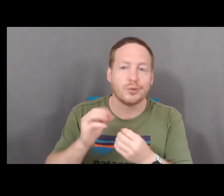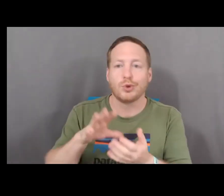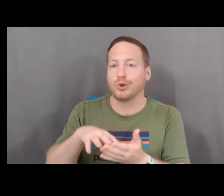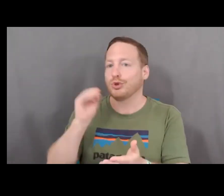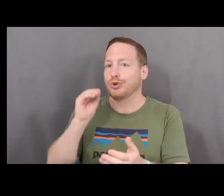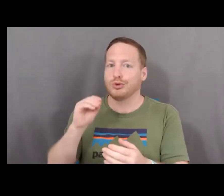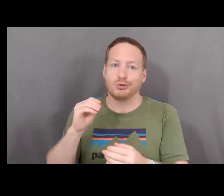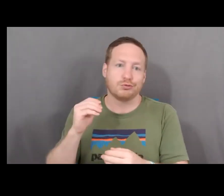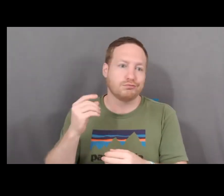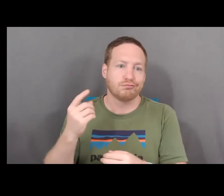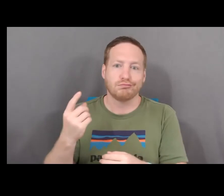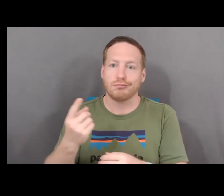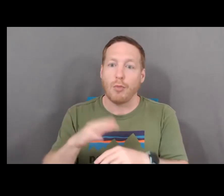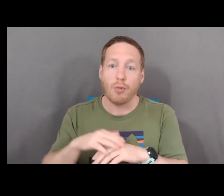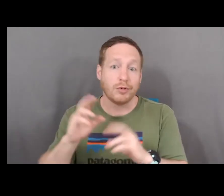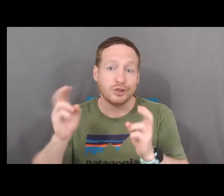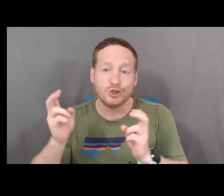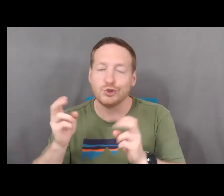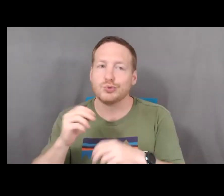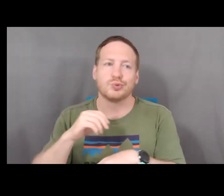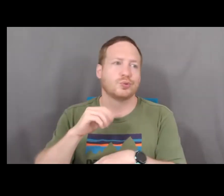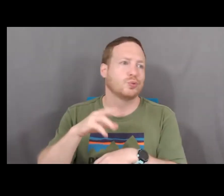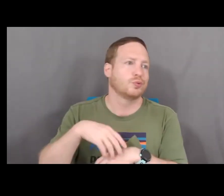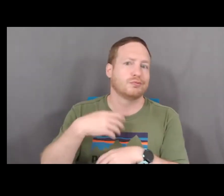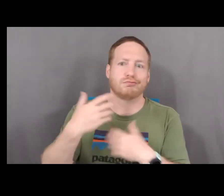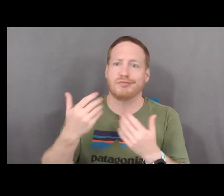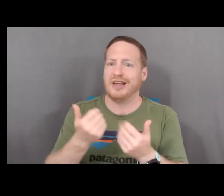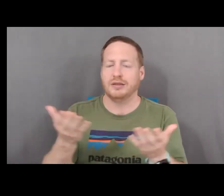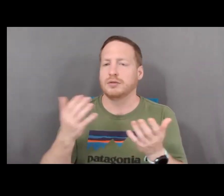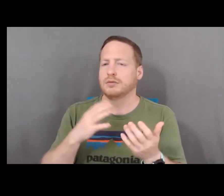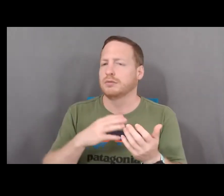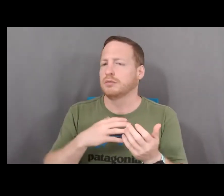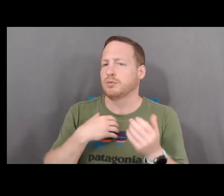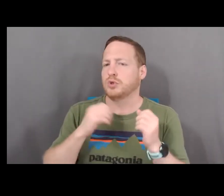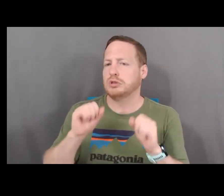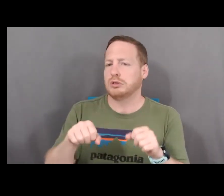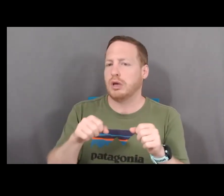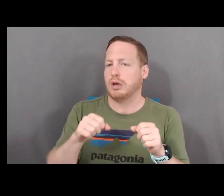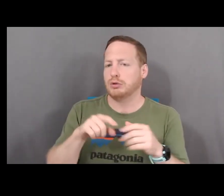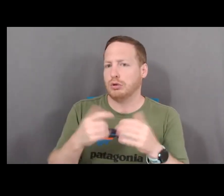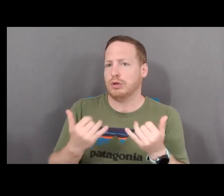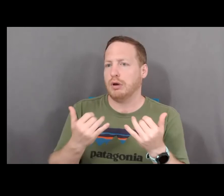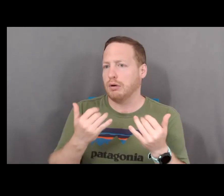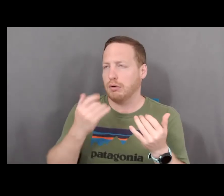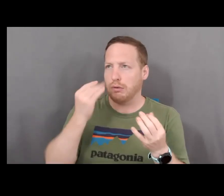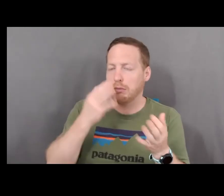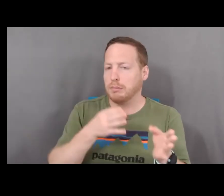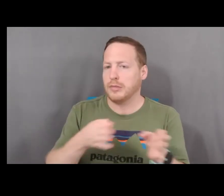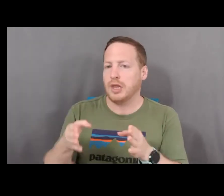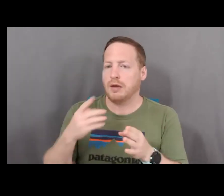they can talk about their particular organization or any kind of hot issues that are out there in the community that we need to be aware of. I